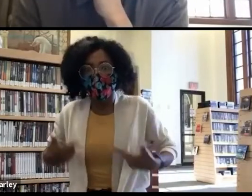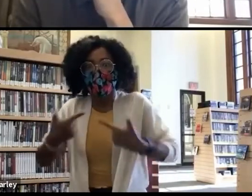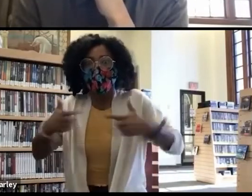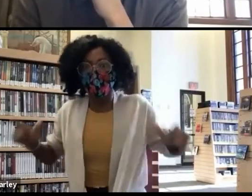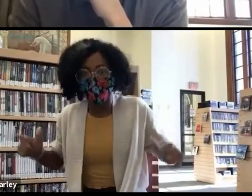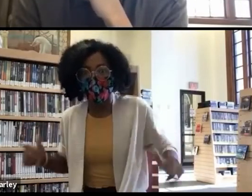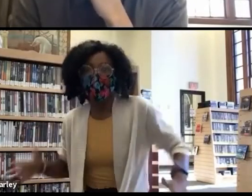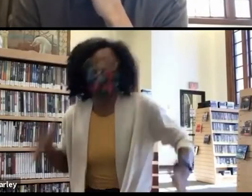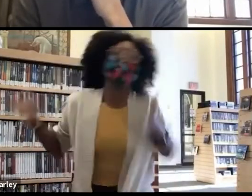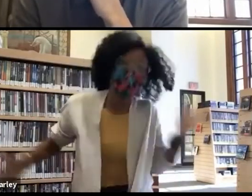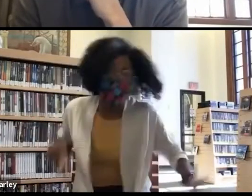more.